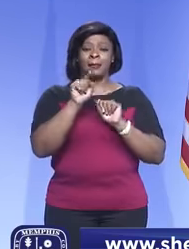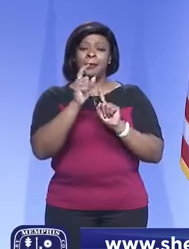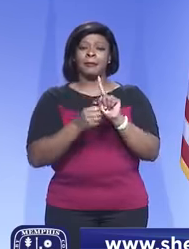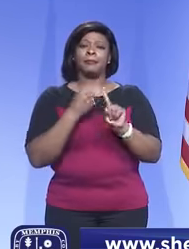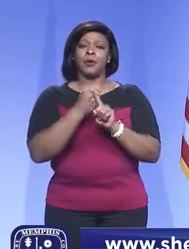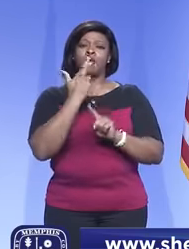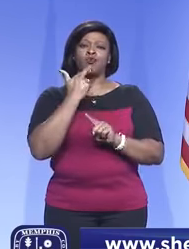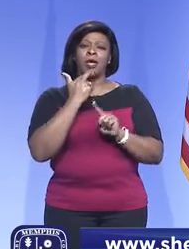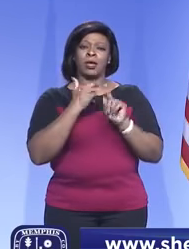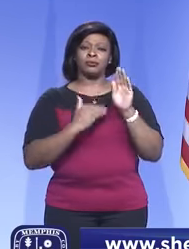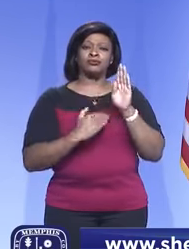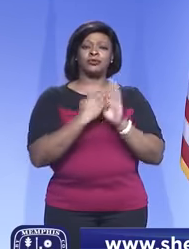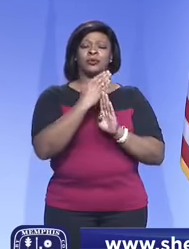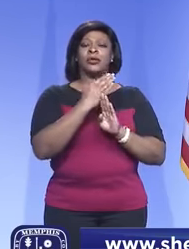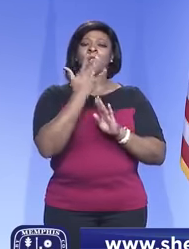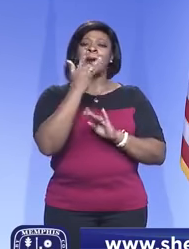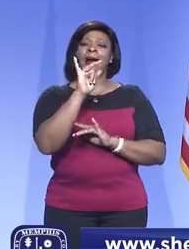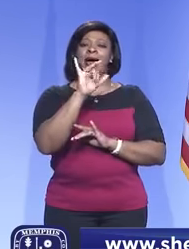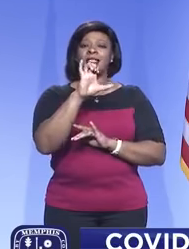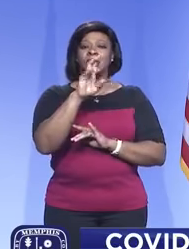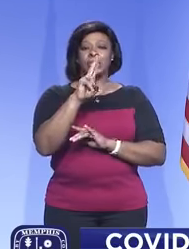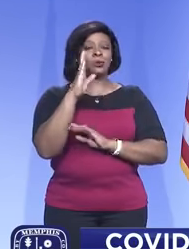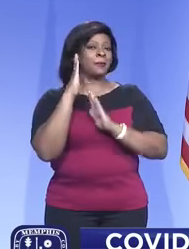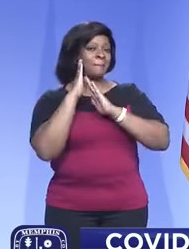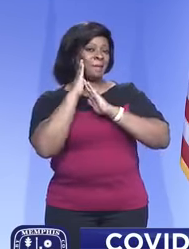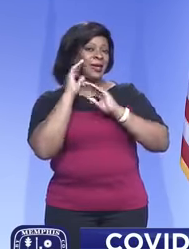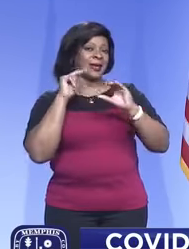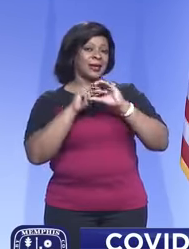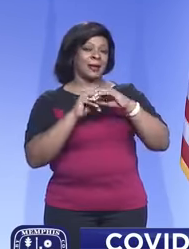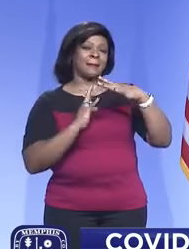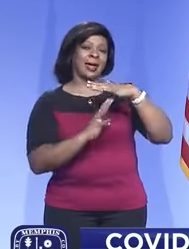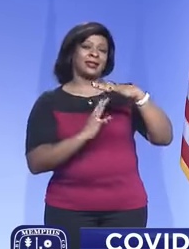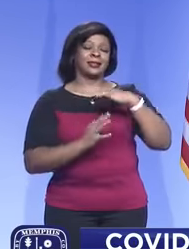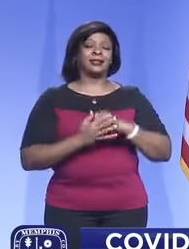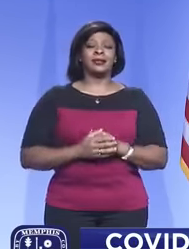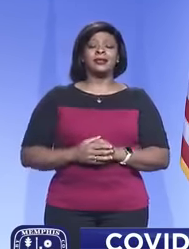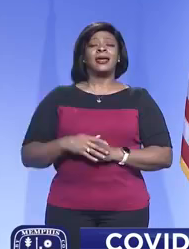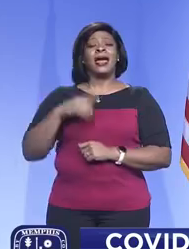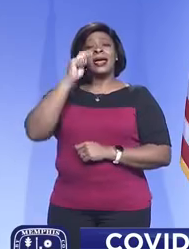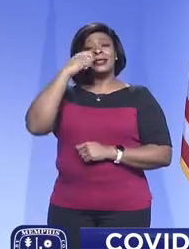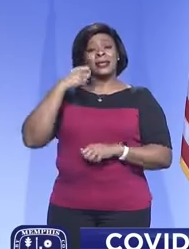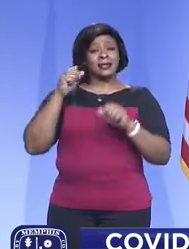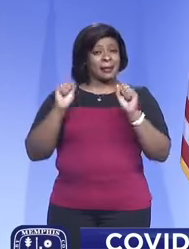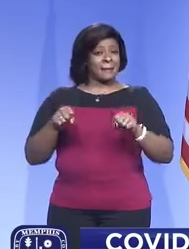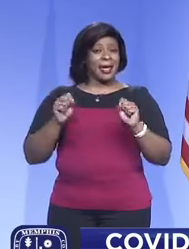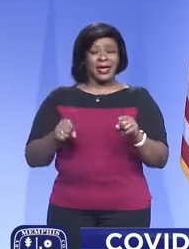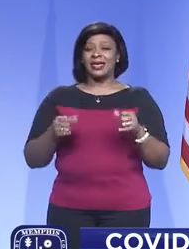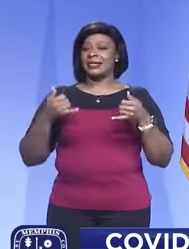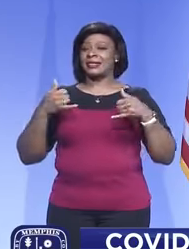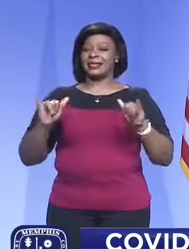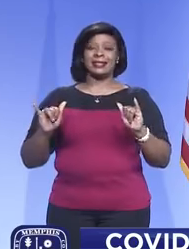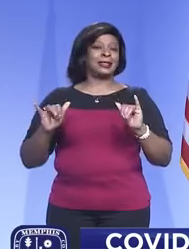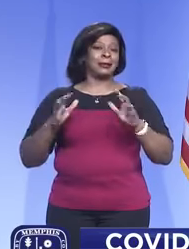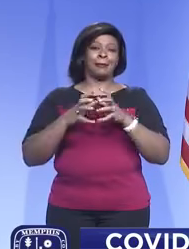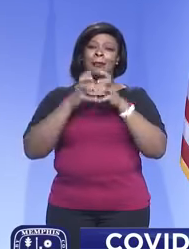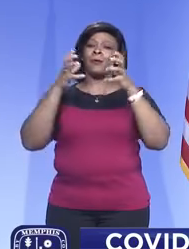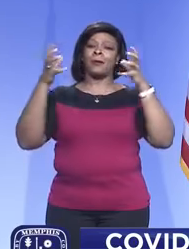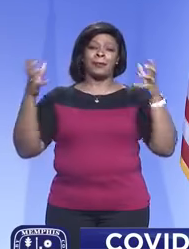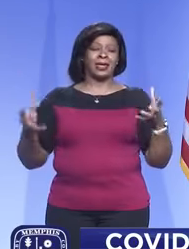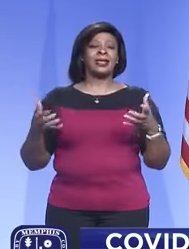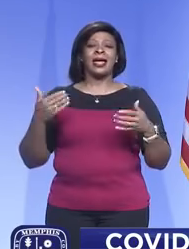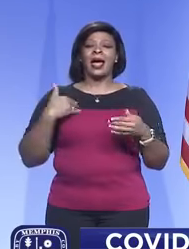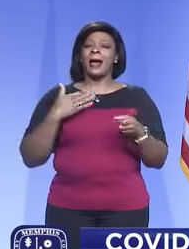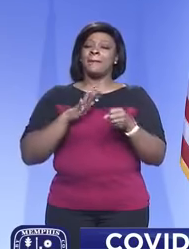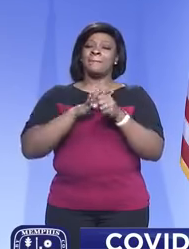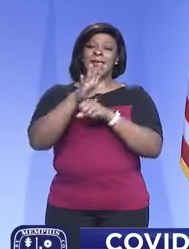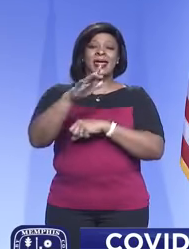red relative to ICU bed capacity. Also, our testing capacity remains very robust. There is plenty of